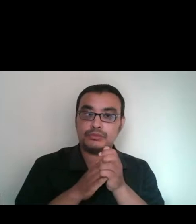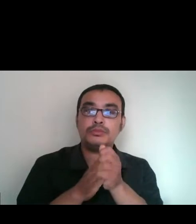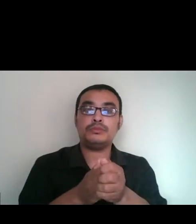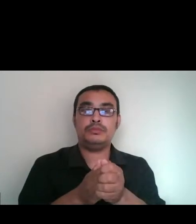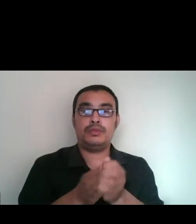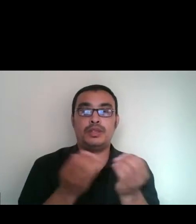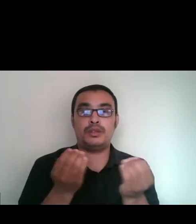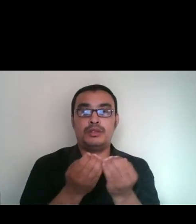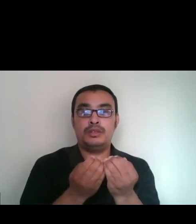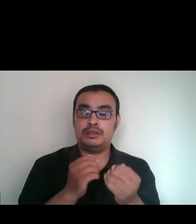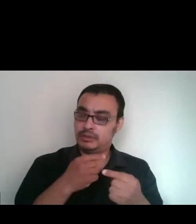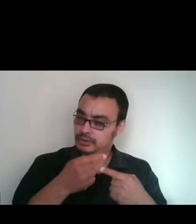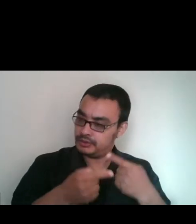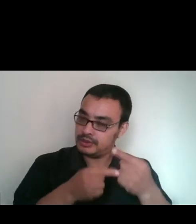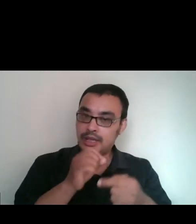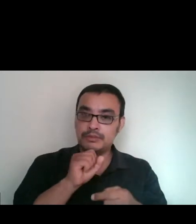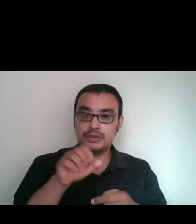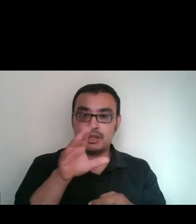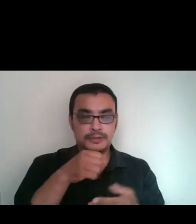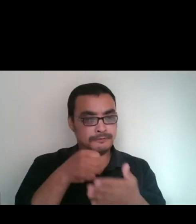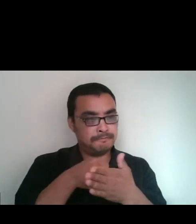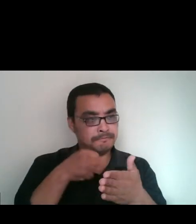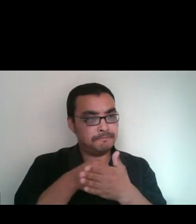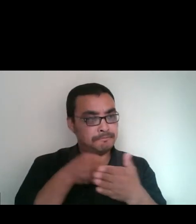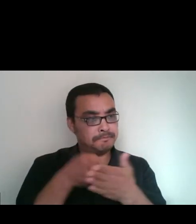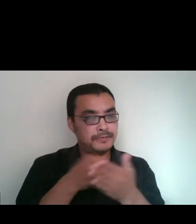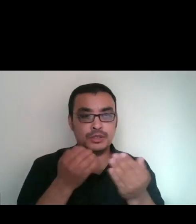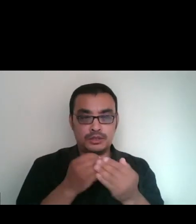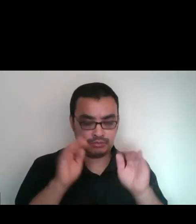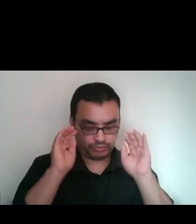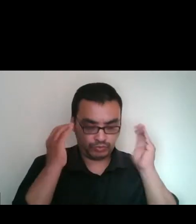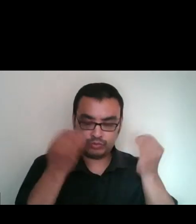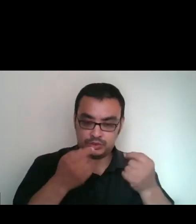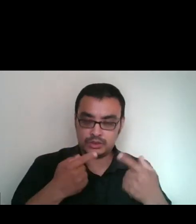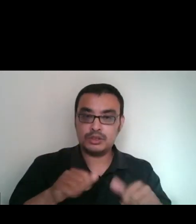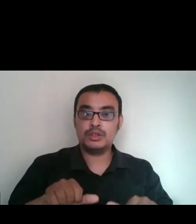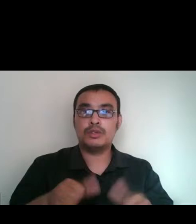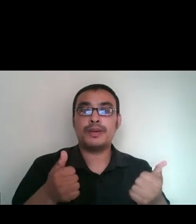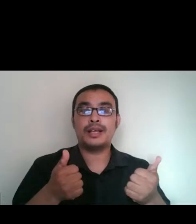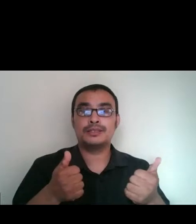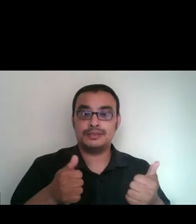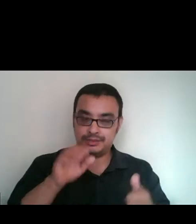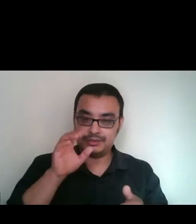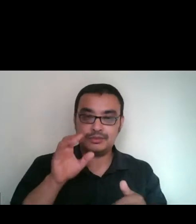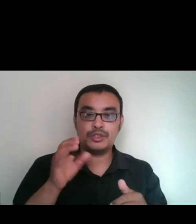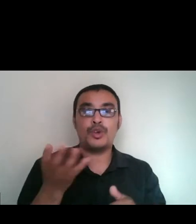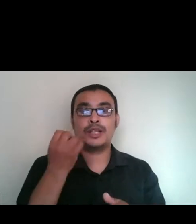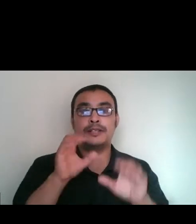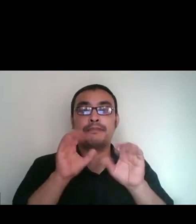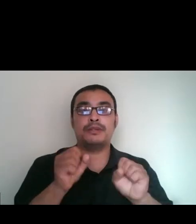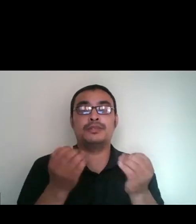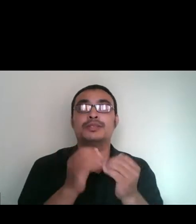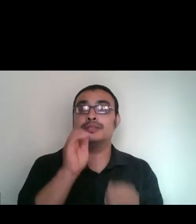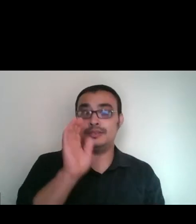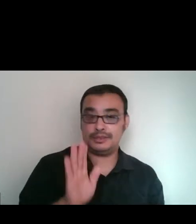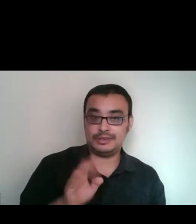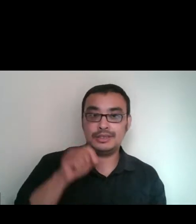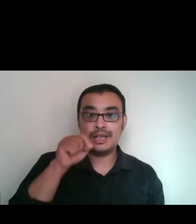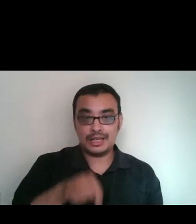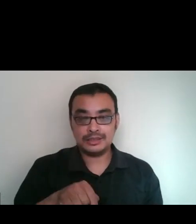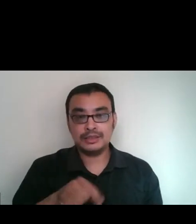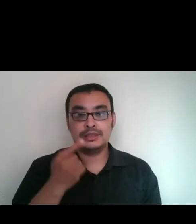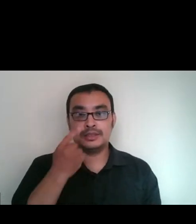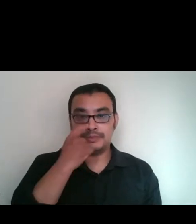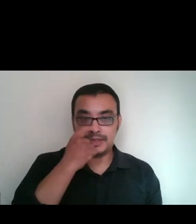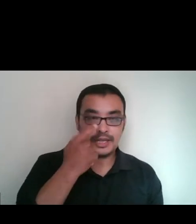to secure land rights for each of us. Yeah. And today the voice of youth, women, pastoralists, indigenous peoples